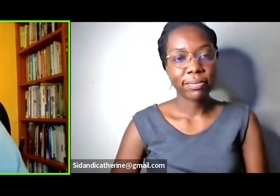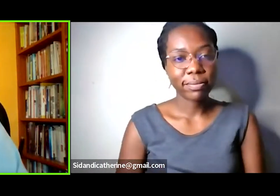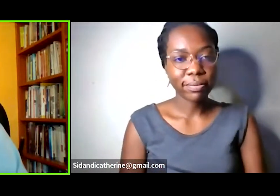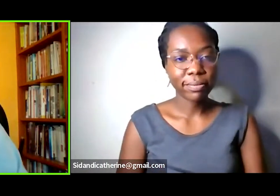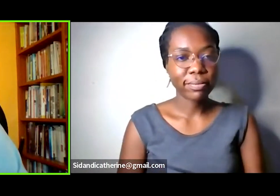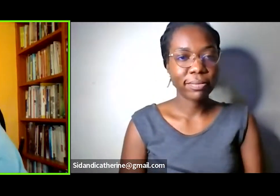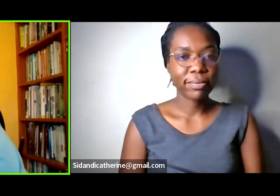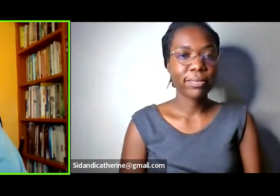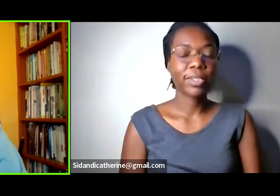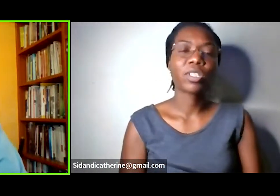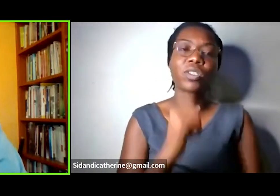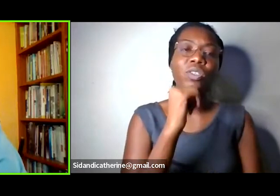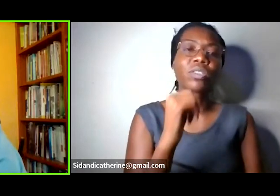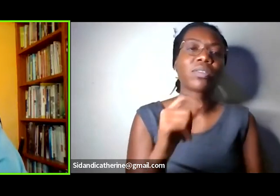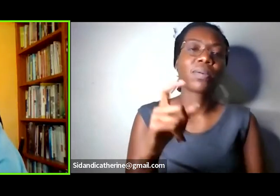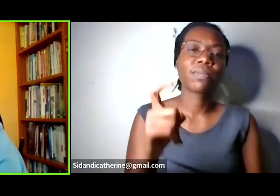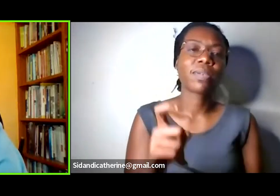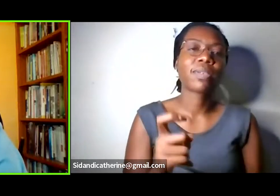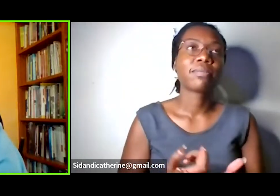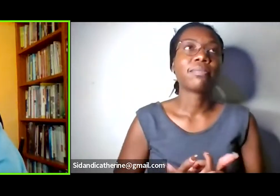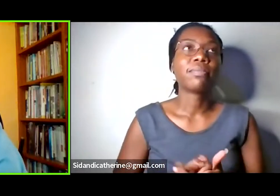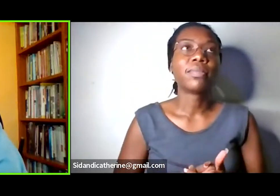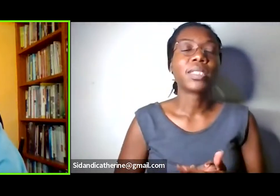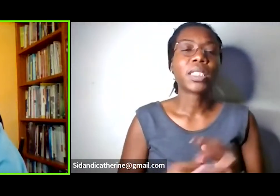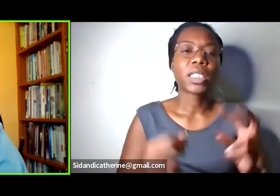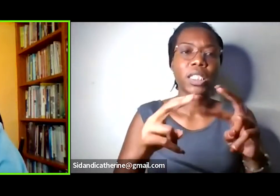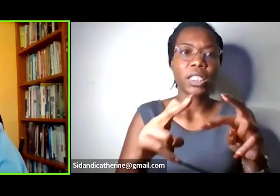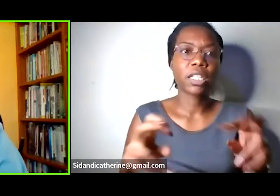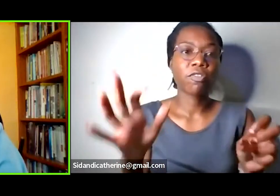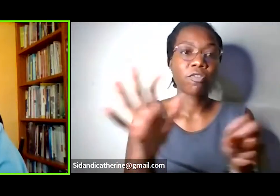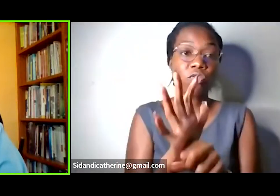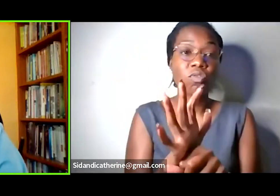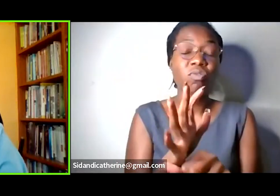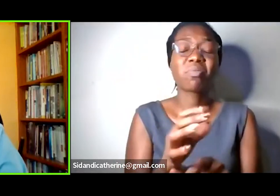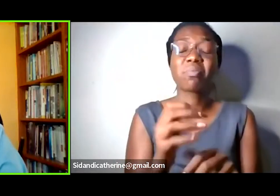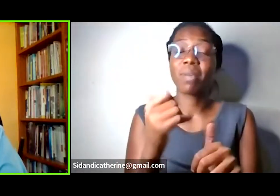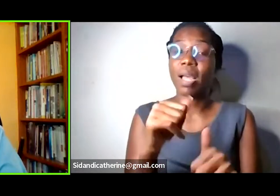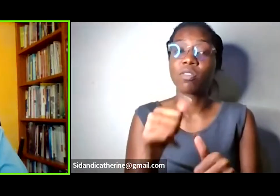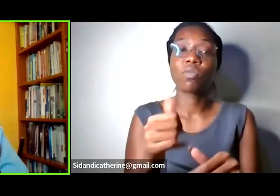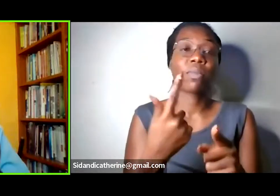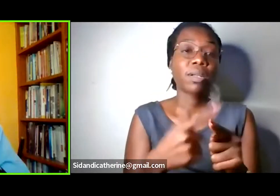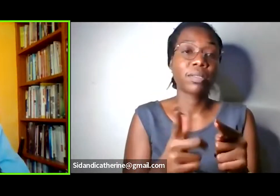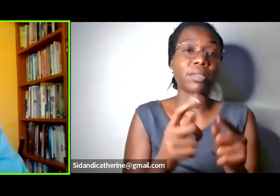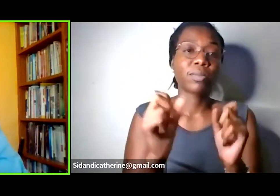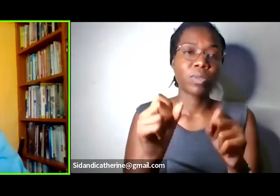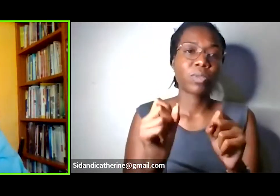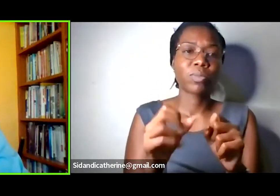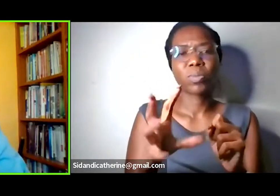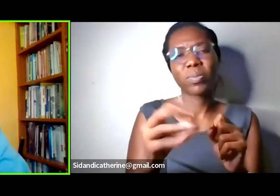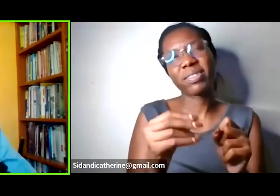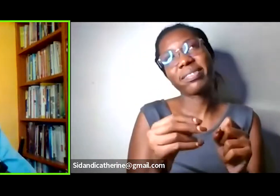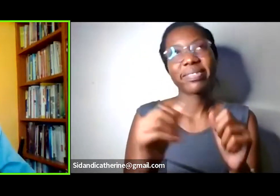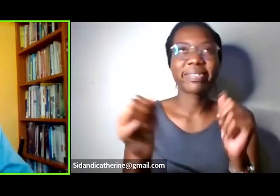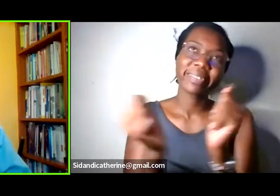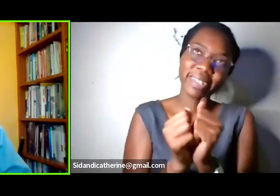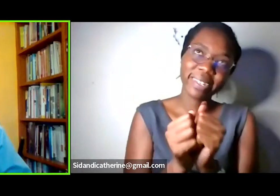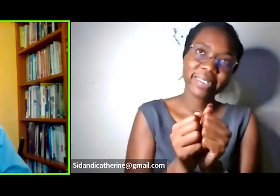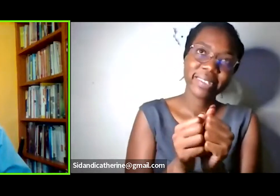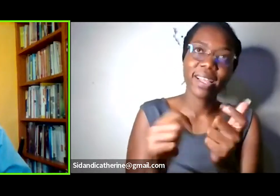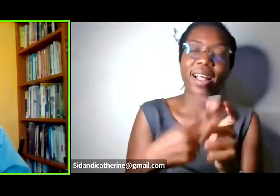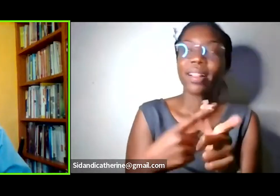can even put a value on it, not necessarily for the customer, but in terms of even you being confident of putting a